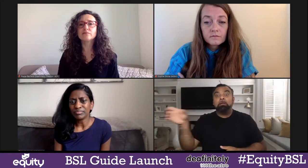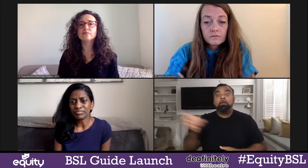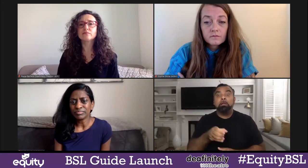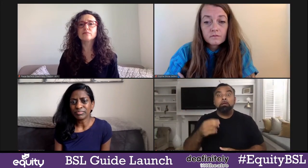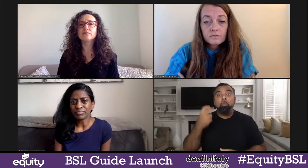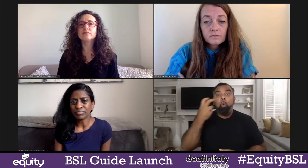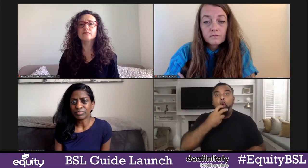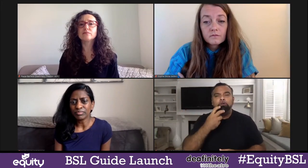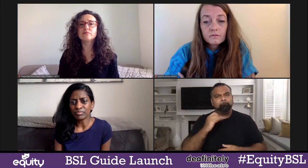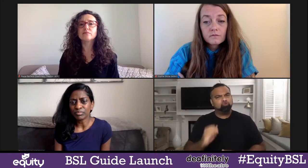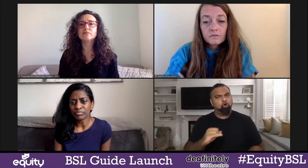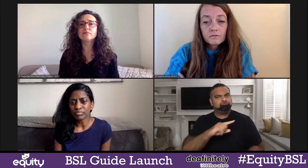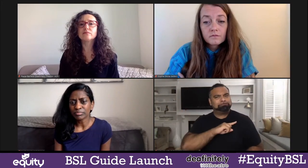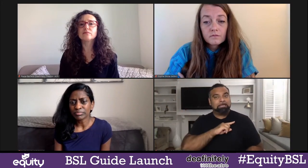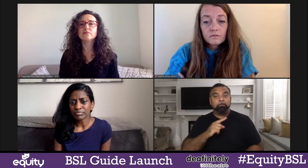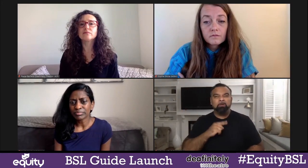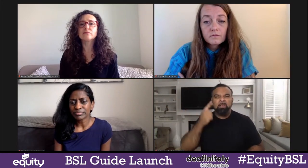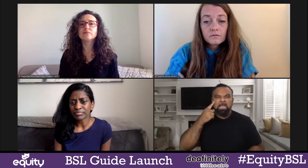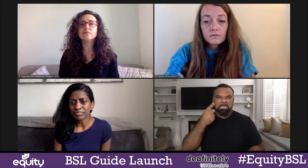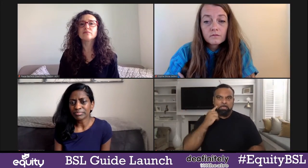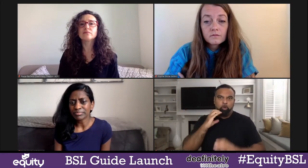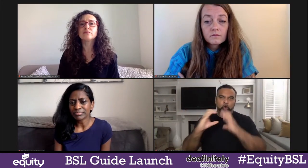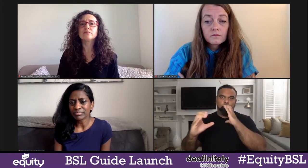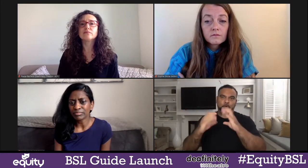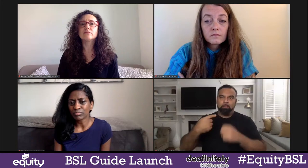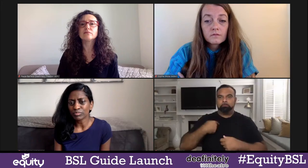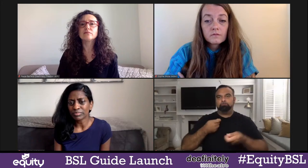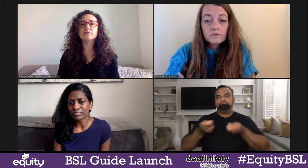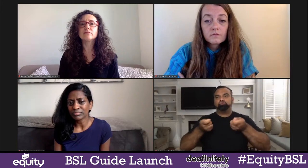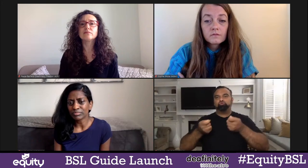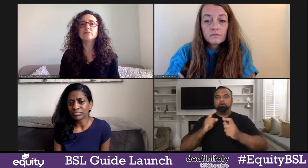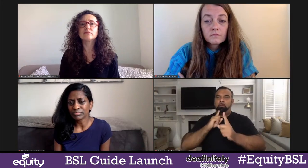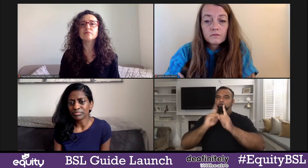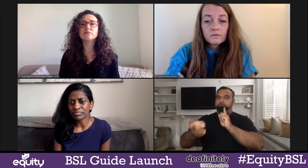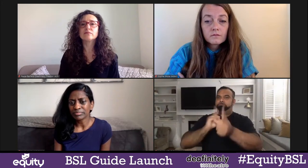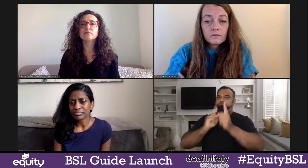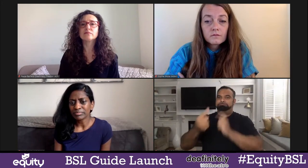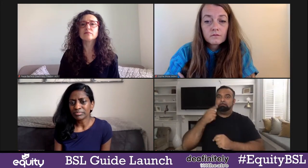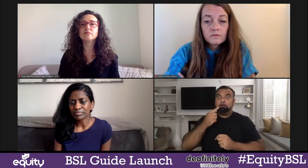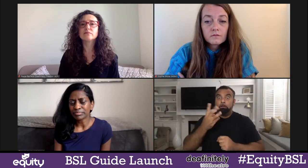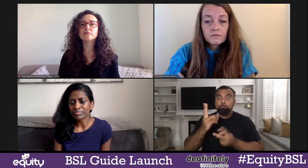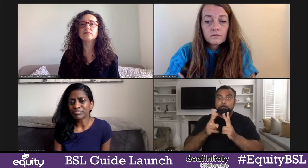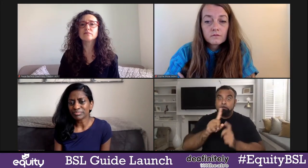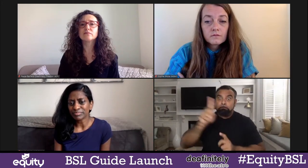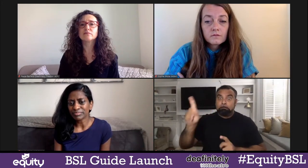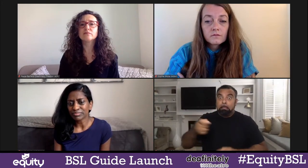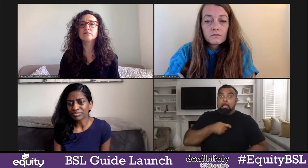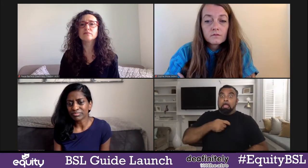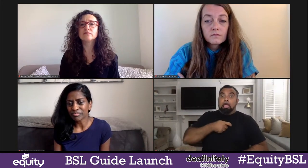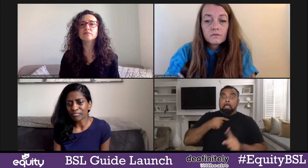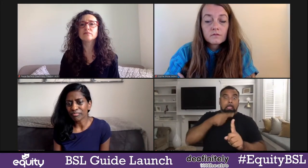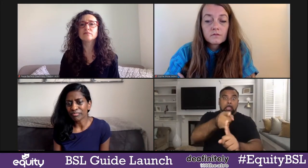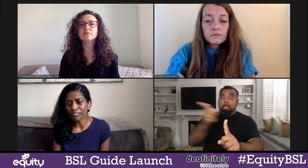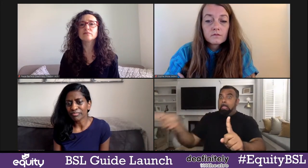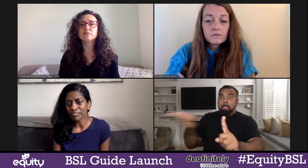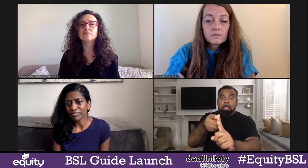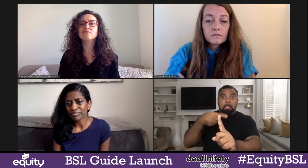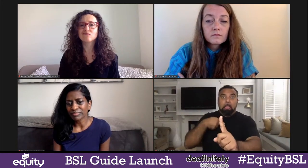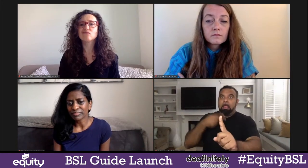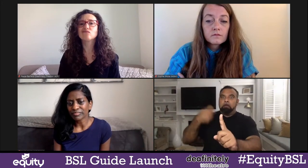We need to represent everybody. Not everybody uses sign language, not everybody speaks. But I think sometimes it's just brought in for ease of communication.